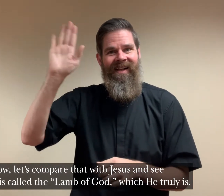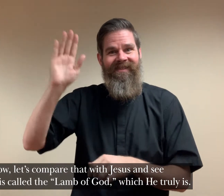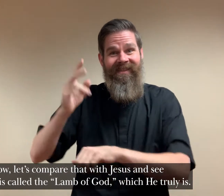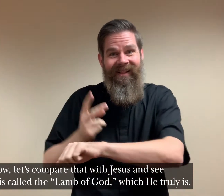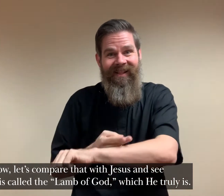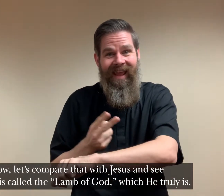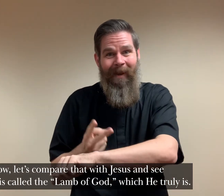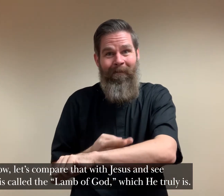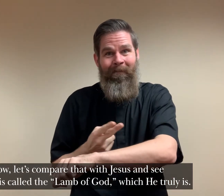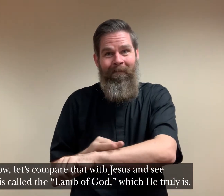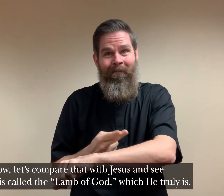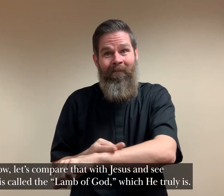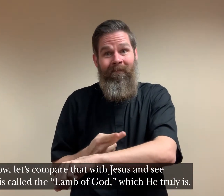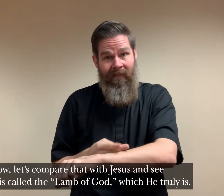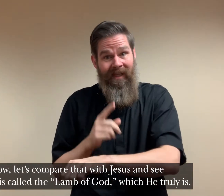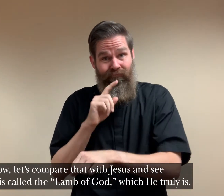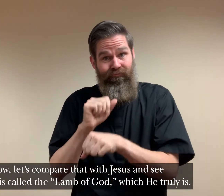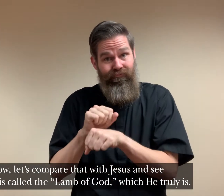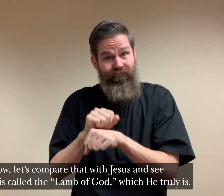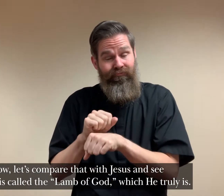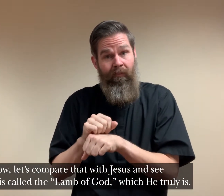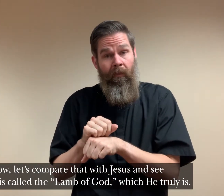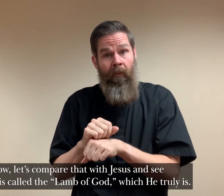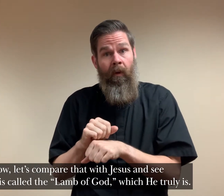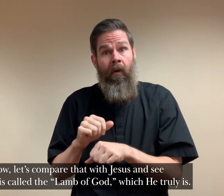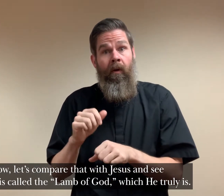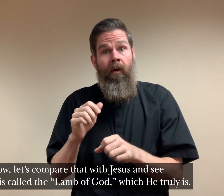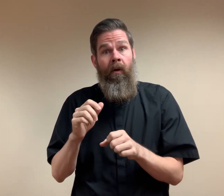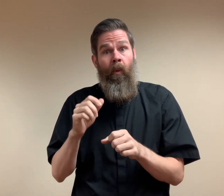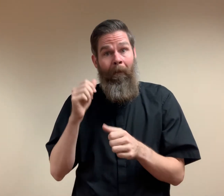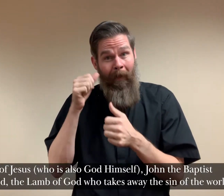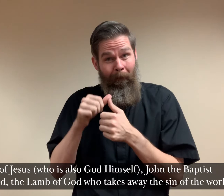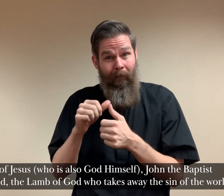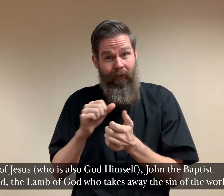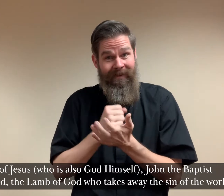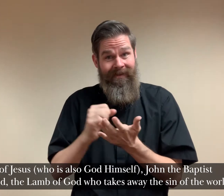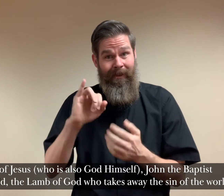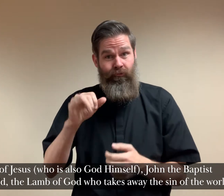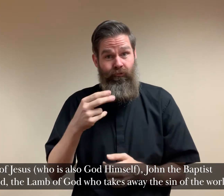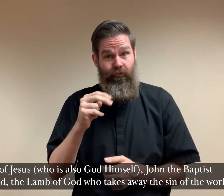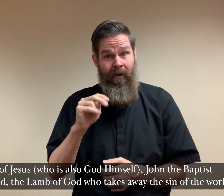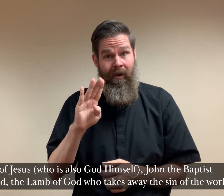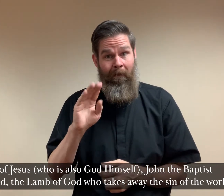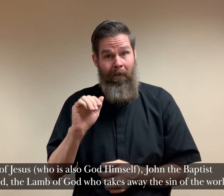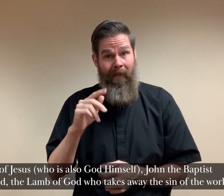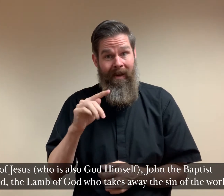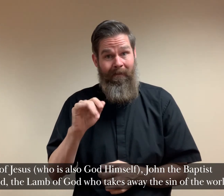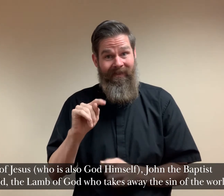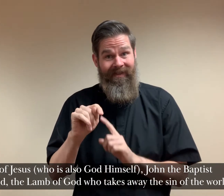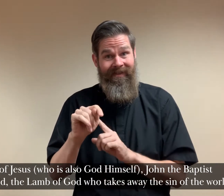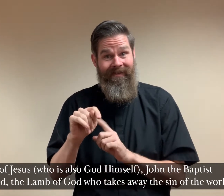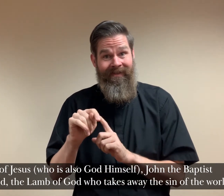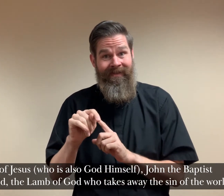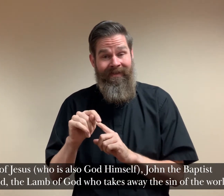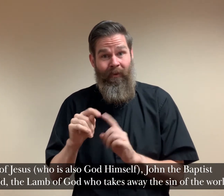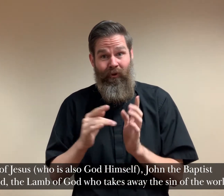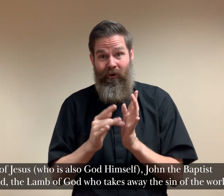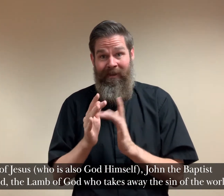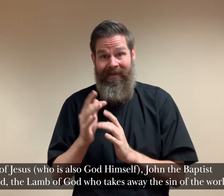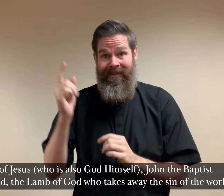he is called the Lamb of God, which he truly is. At the arrival of Jesus, who is also God